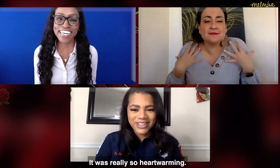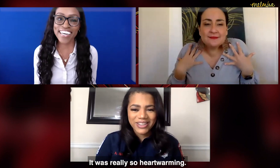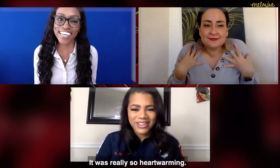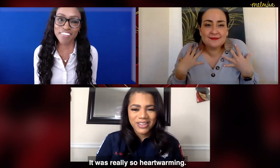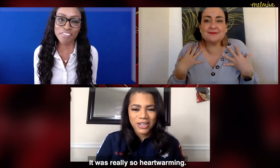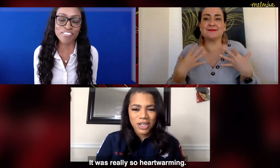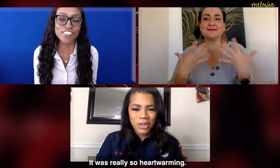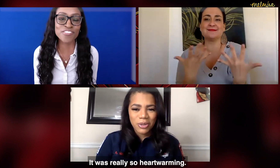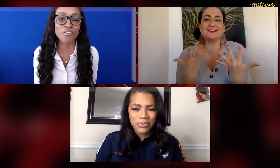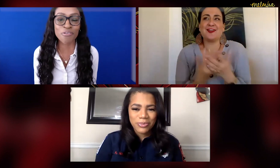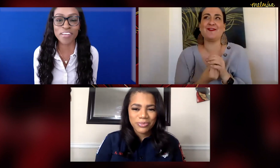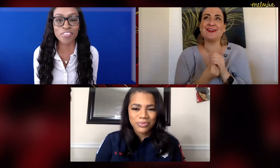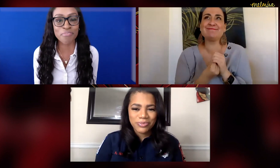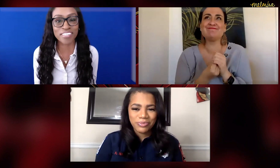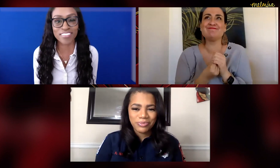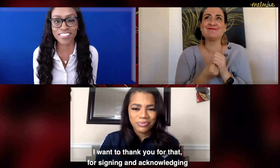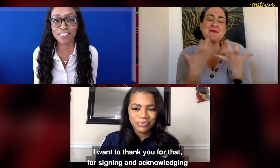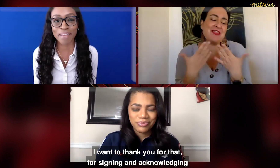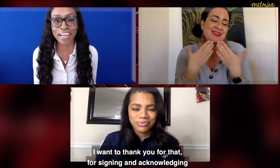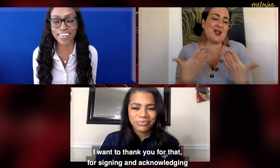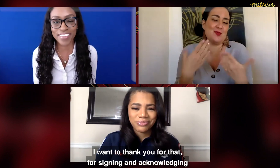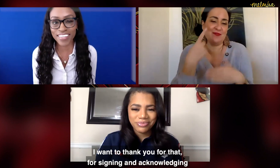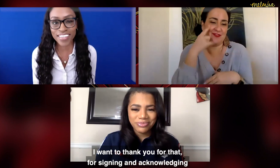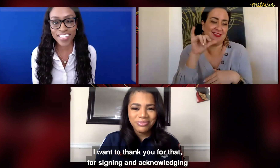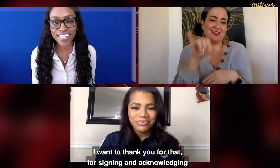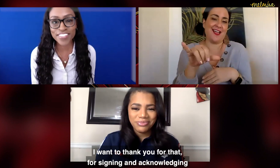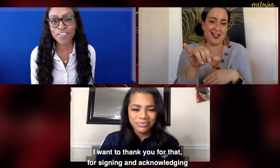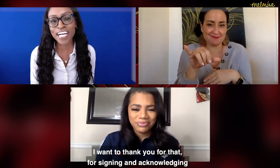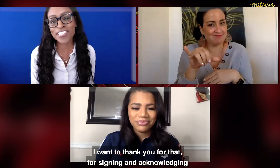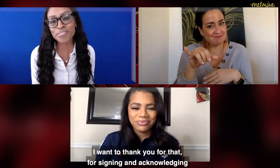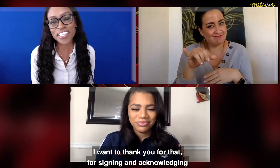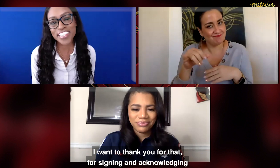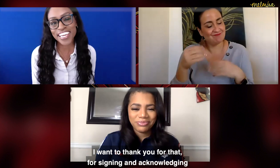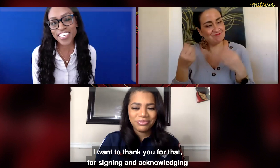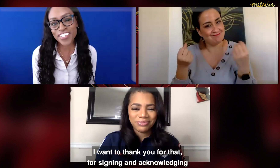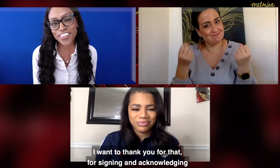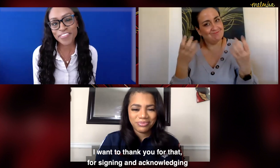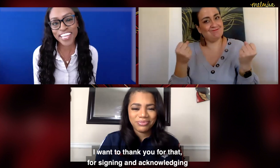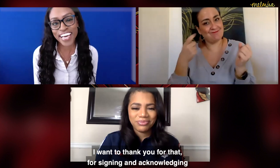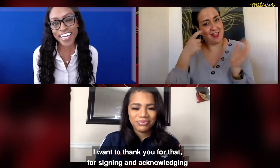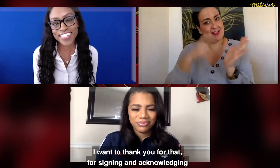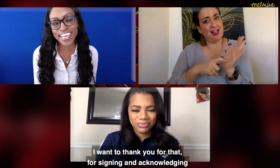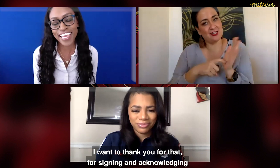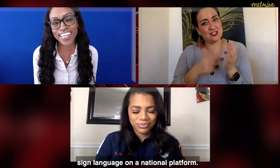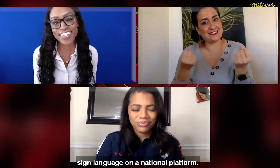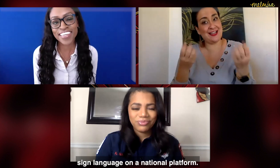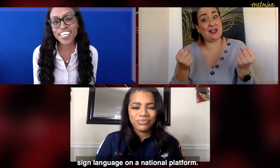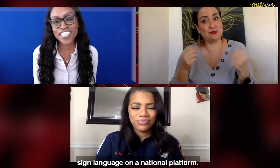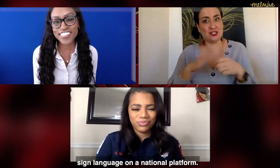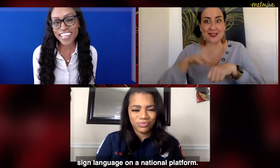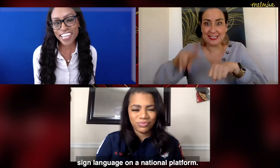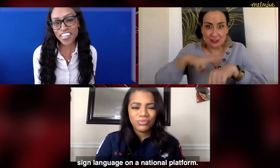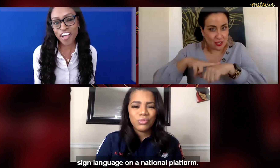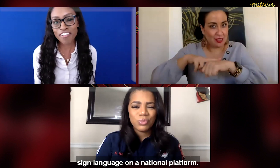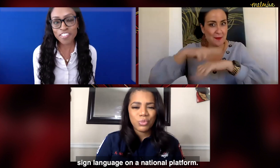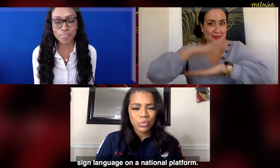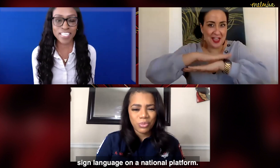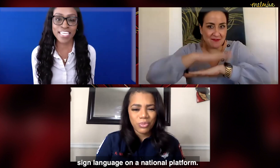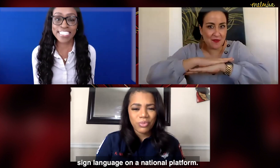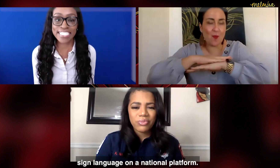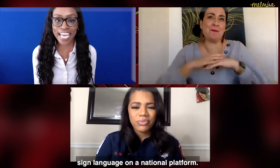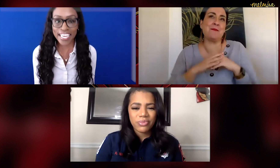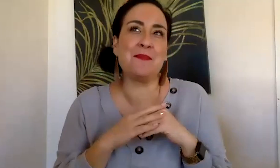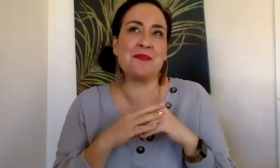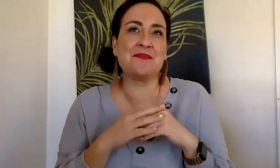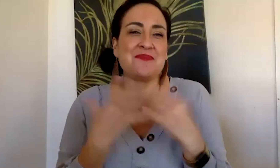my God, we were so thrilled and inspired. So I just want to thank you for that, and just that acknowledgement